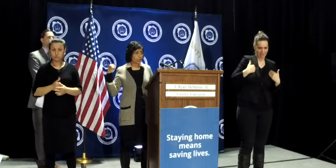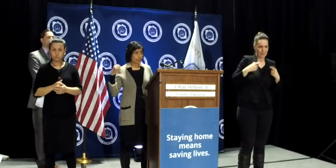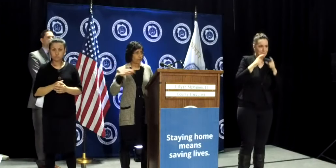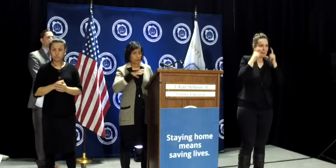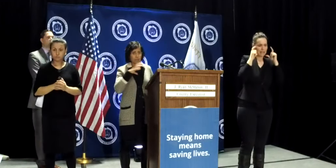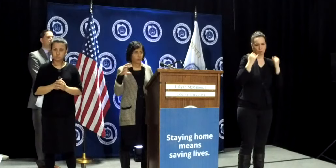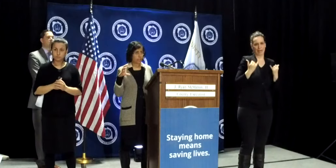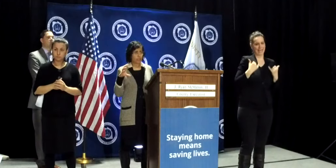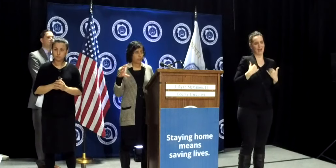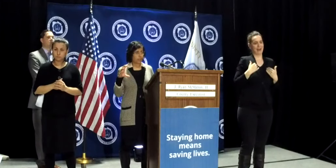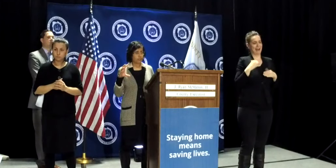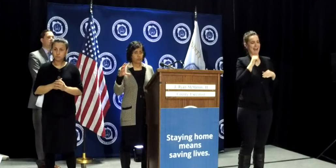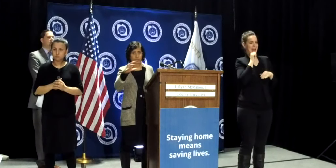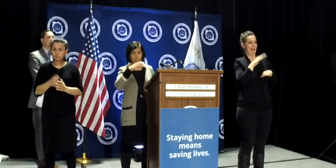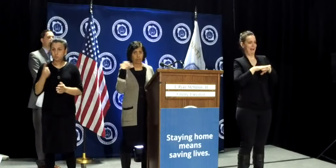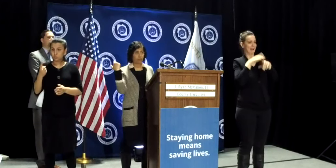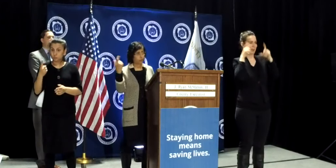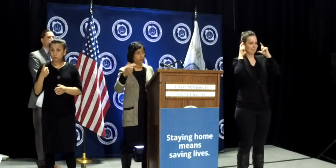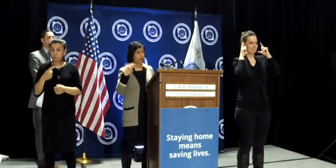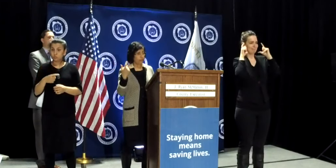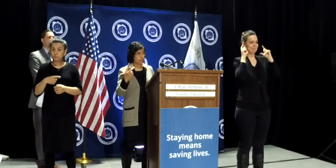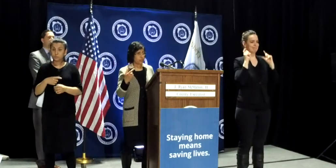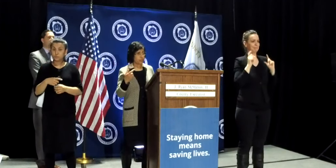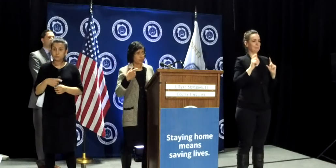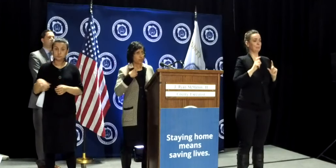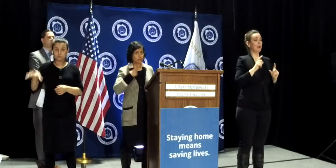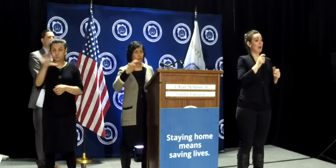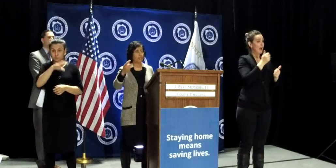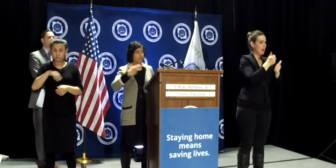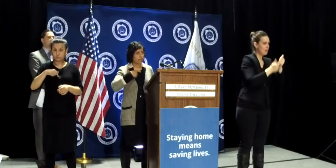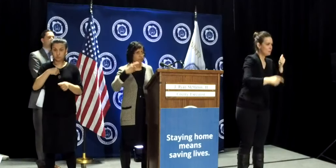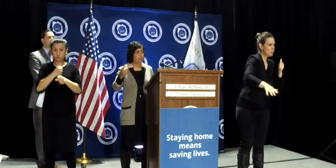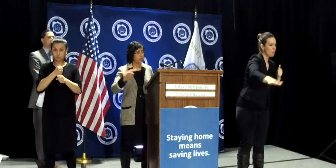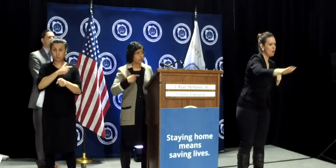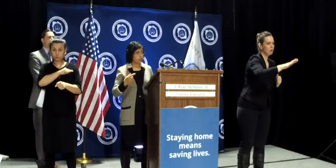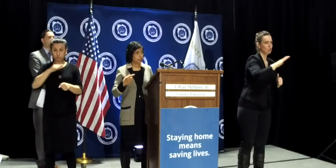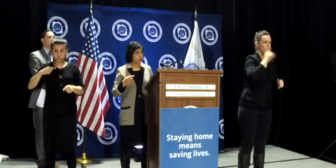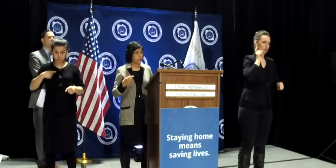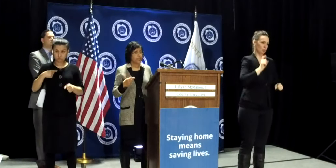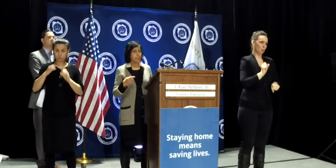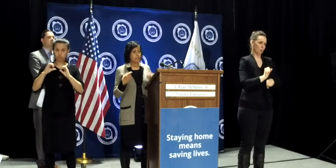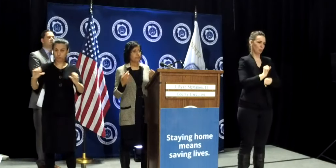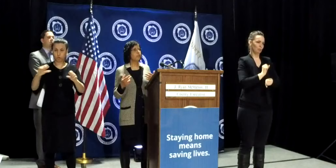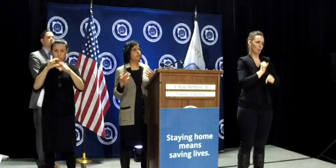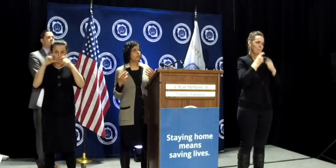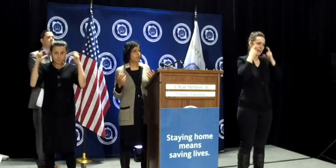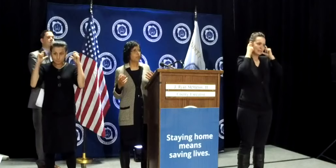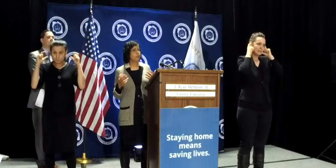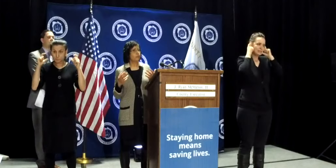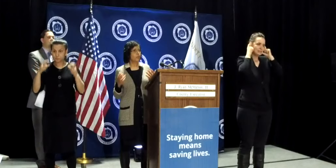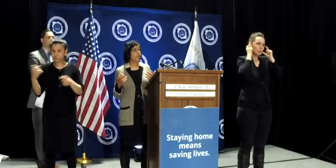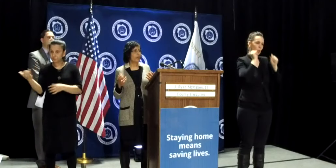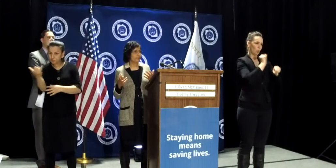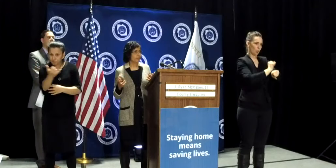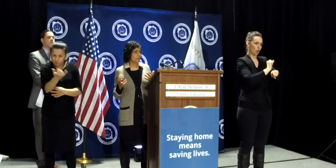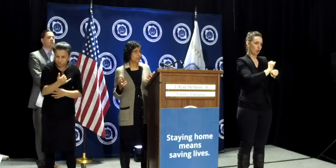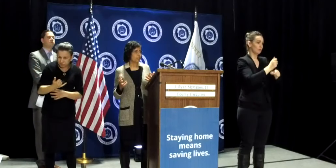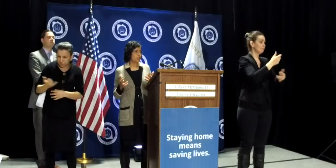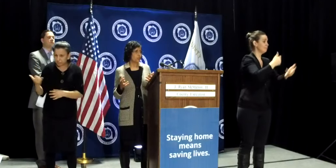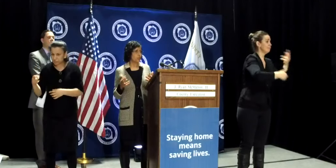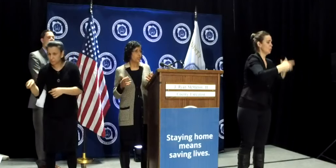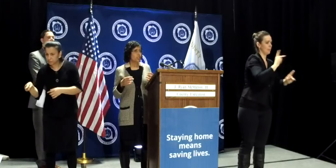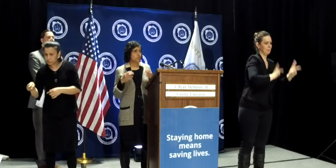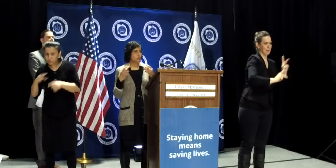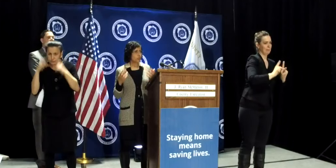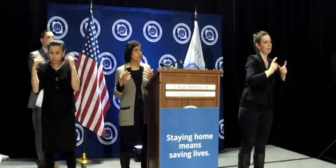our work, everybody's wearing our mask within our own office spaces, because I'm interacting with multiple people. The similar way we will ask everybody